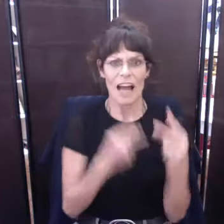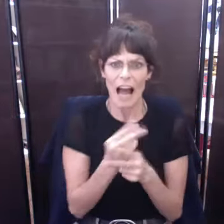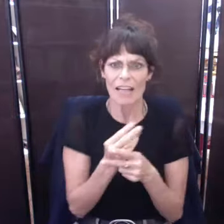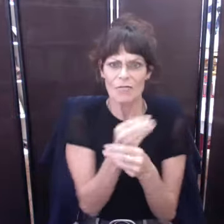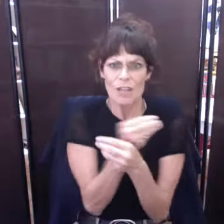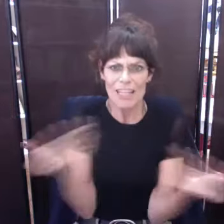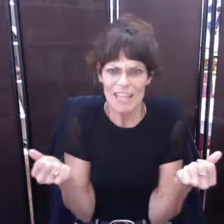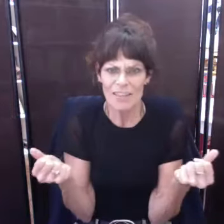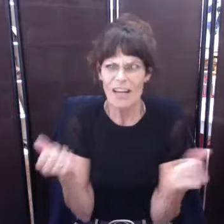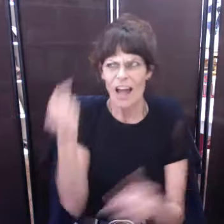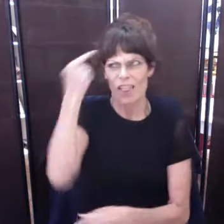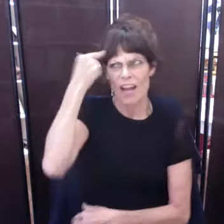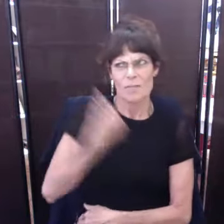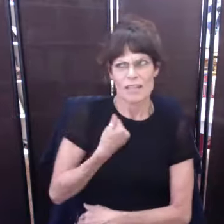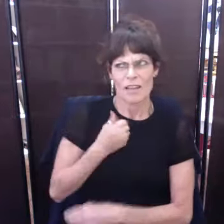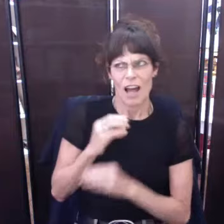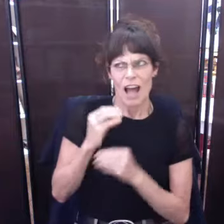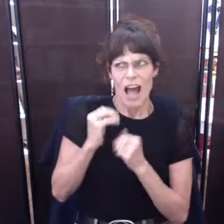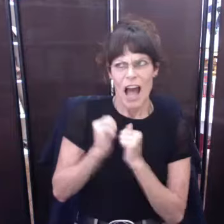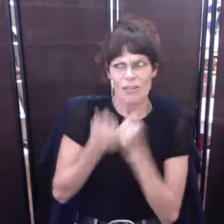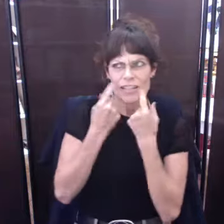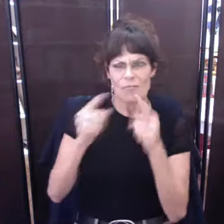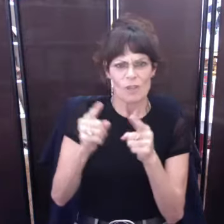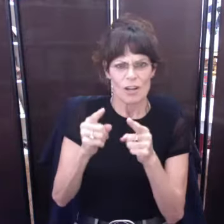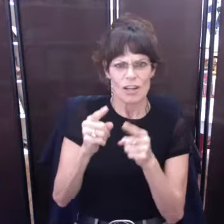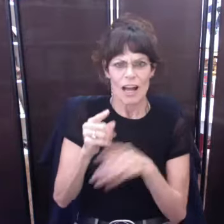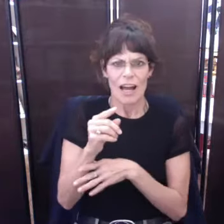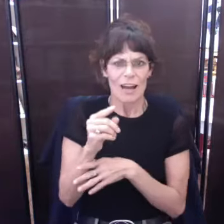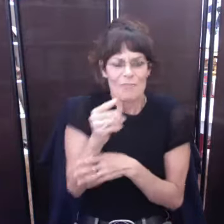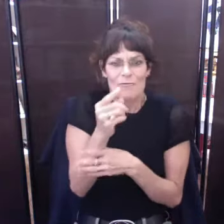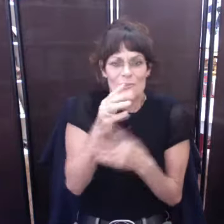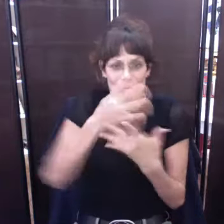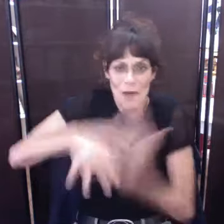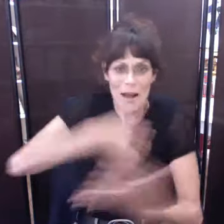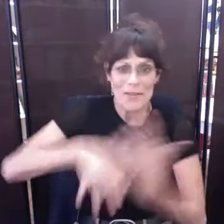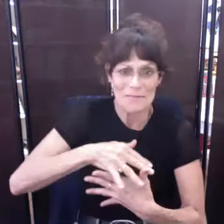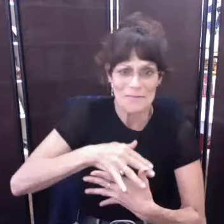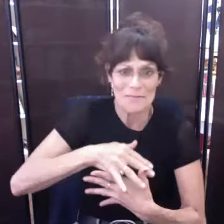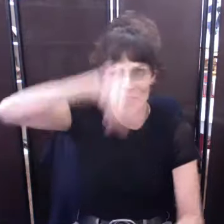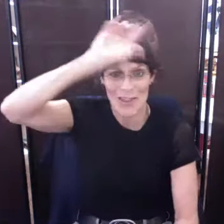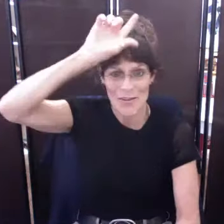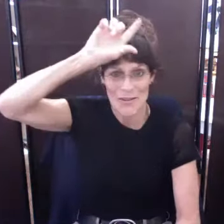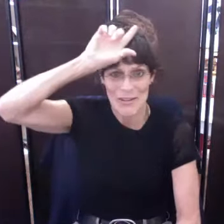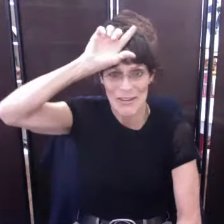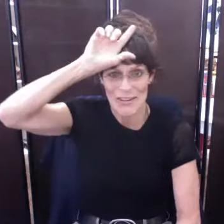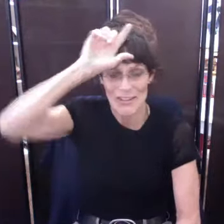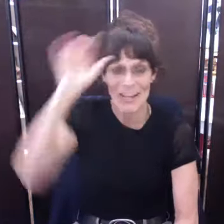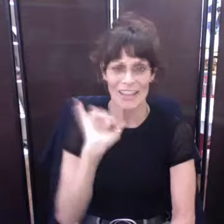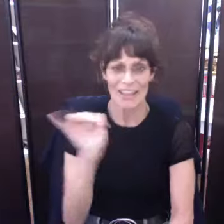work? I've talked to drunks. I surrounded myself with losers like me. In fact, if you're anything like me,